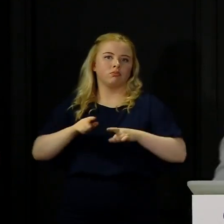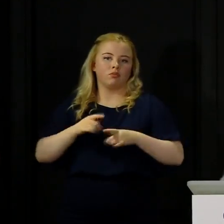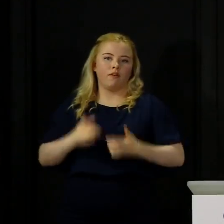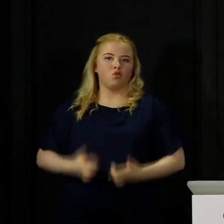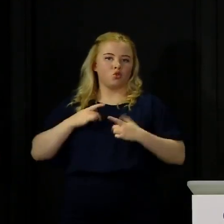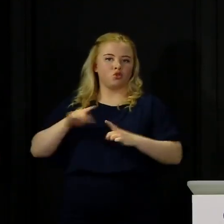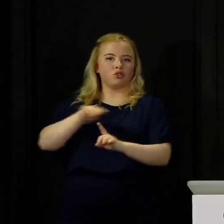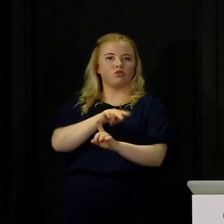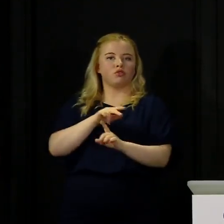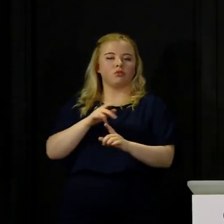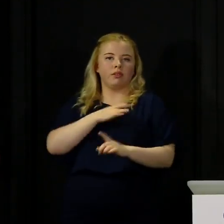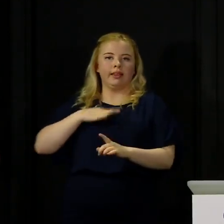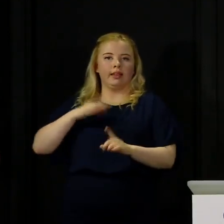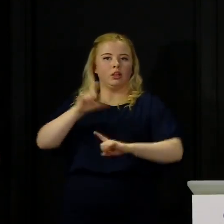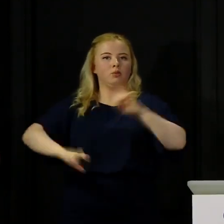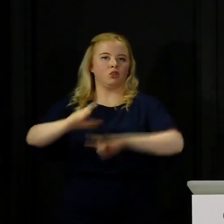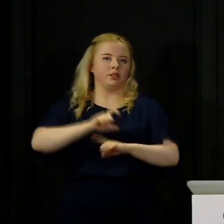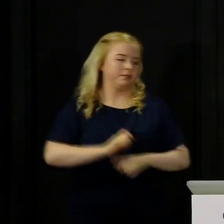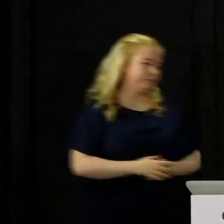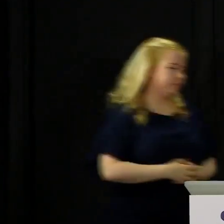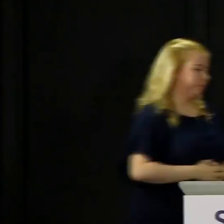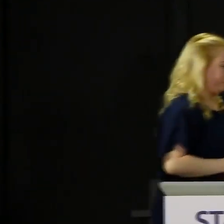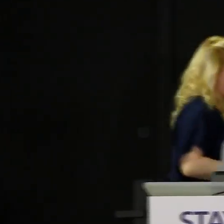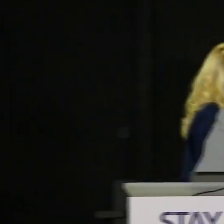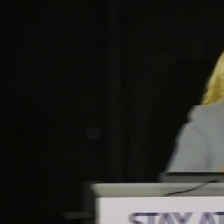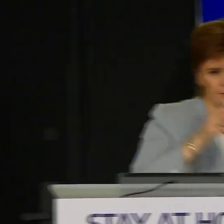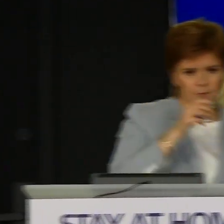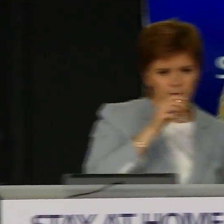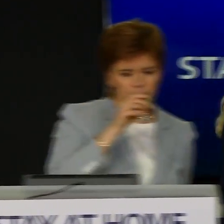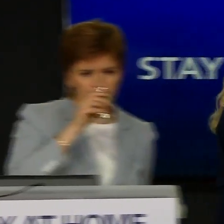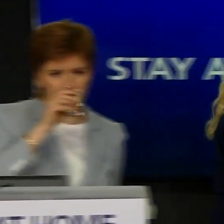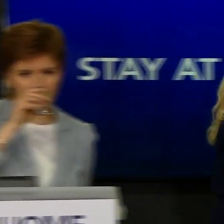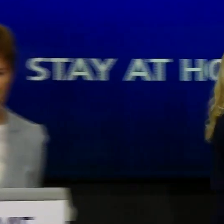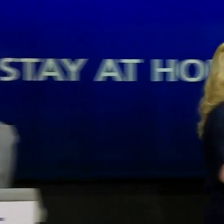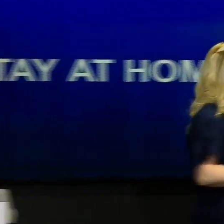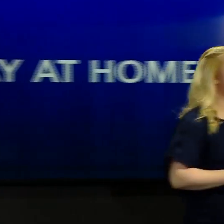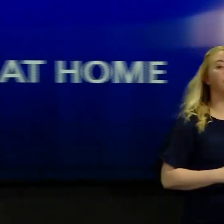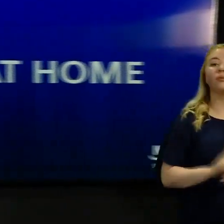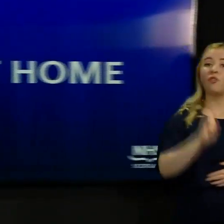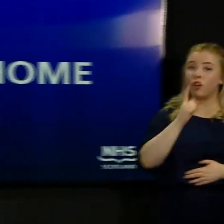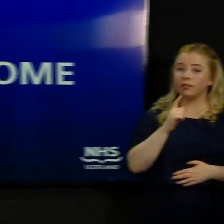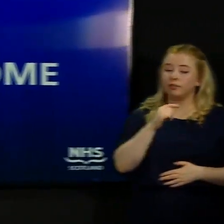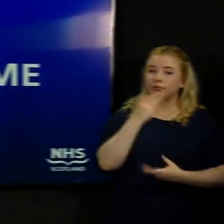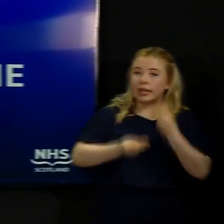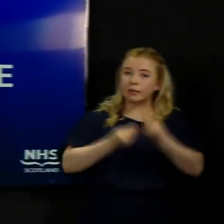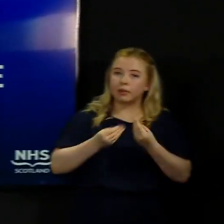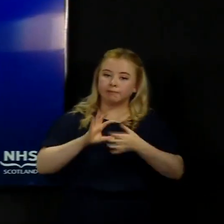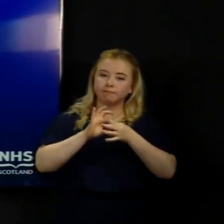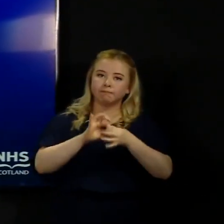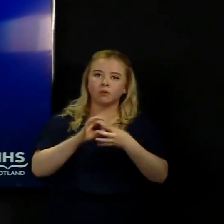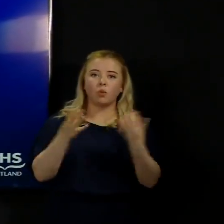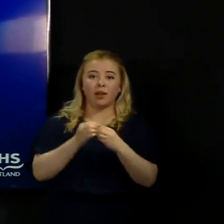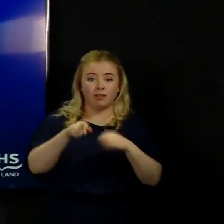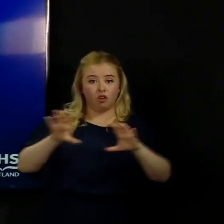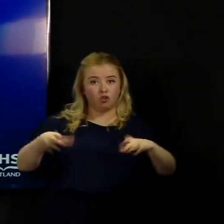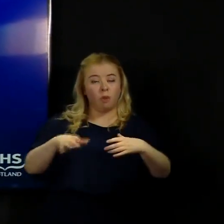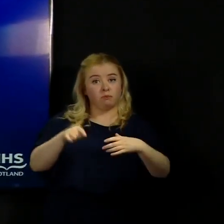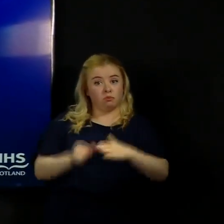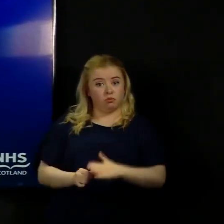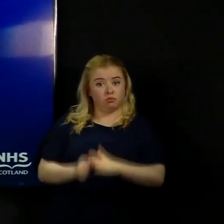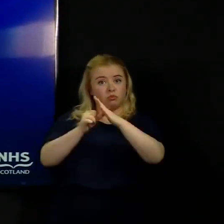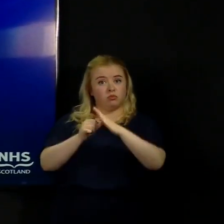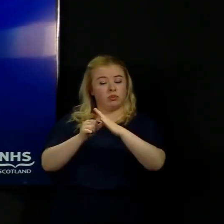in the clinical community over testing. Well, first of all, let me describe the engagement with that group. And you're right, that group of very senior